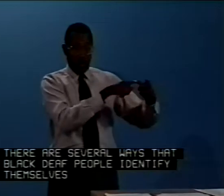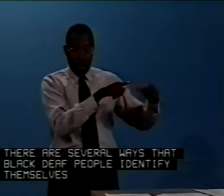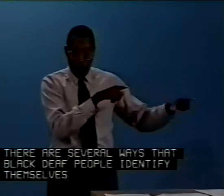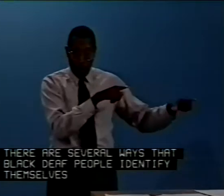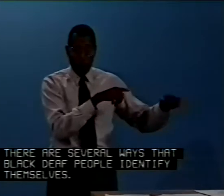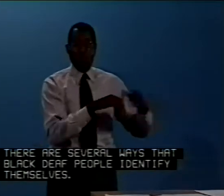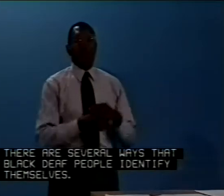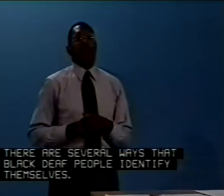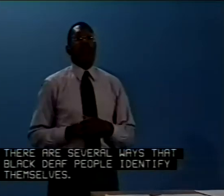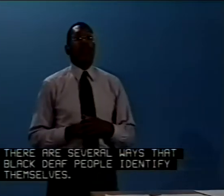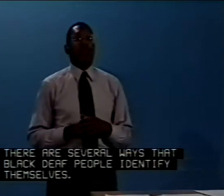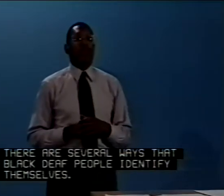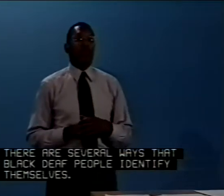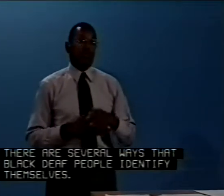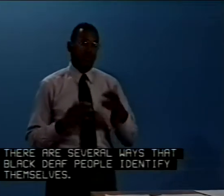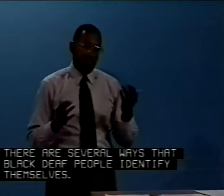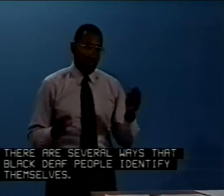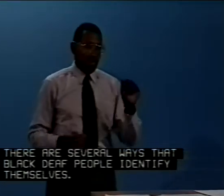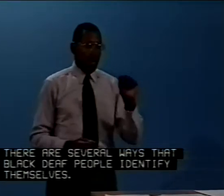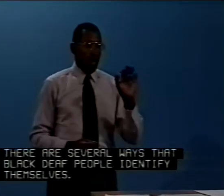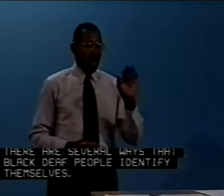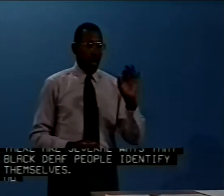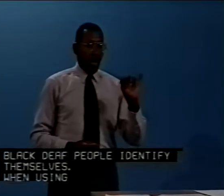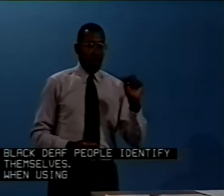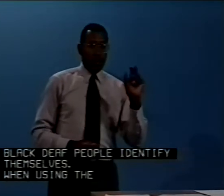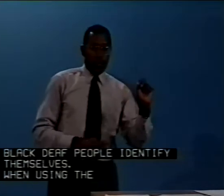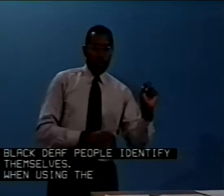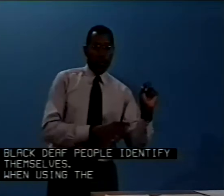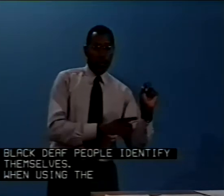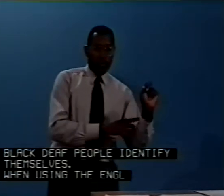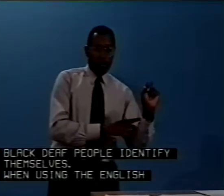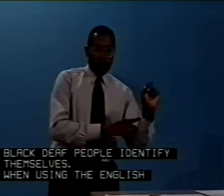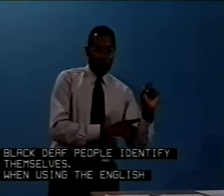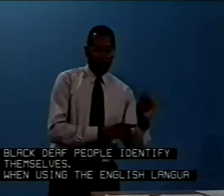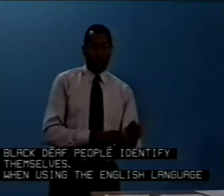When using the English language, terms such as African,